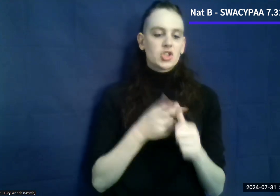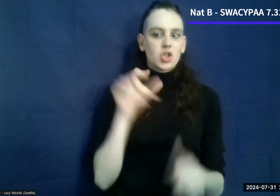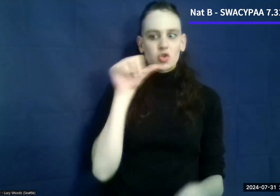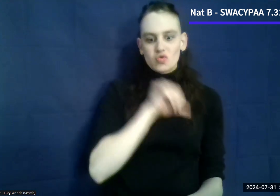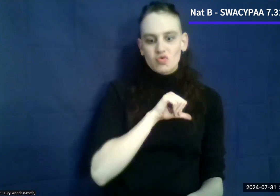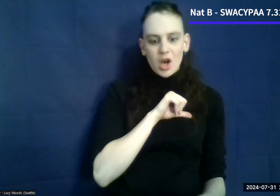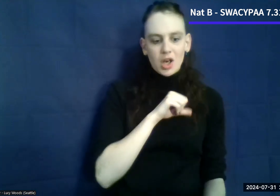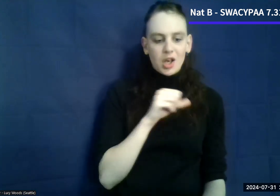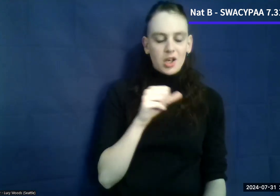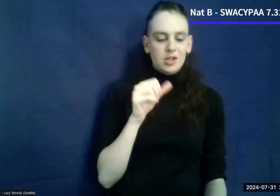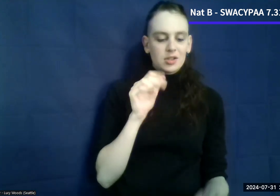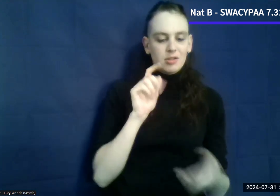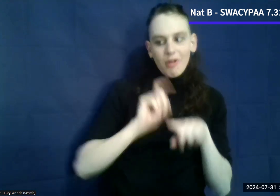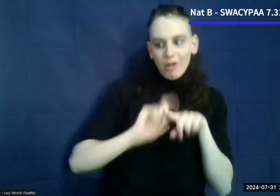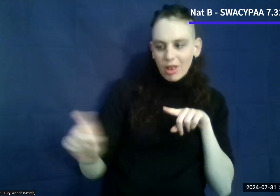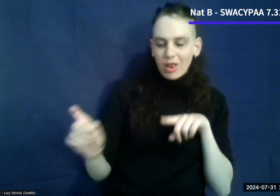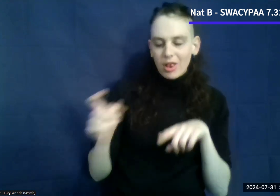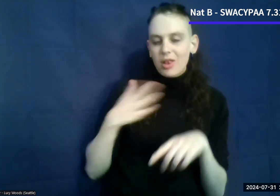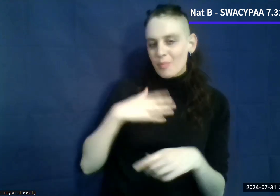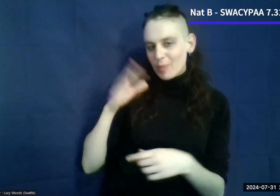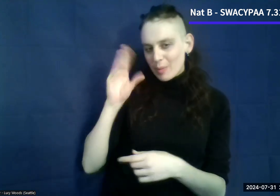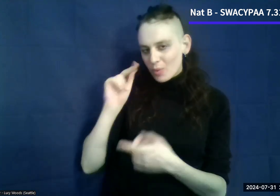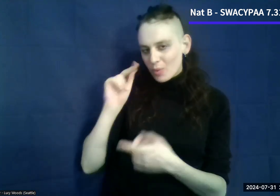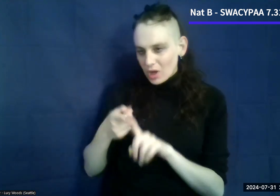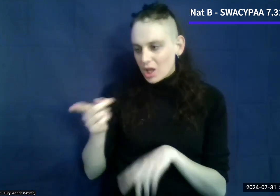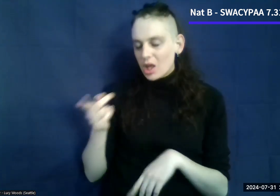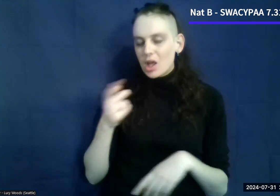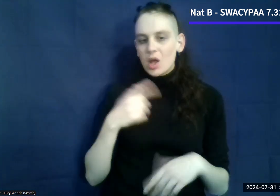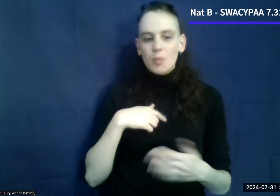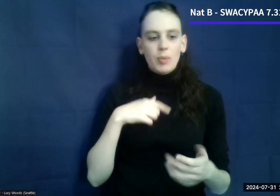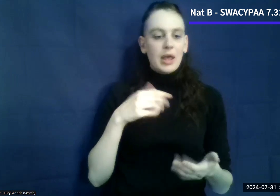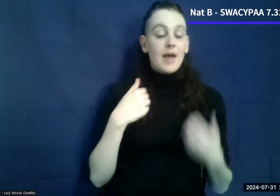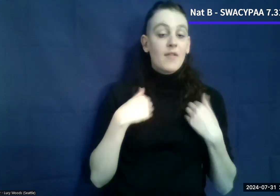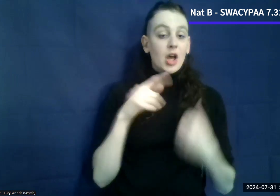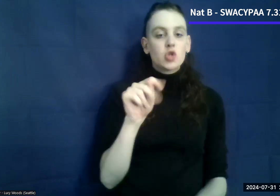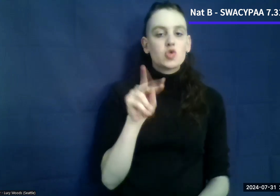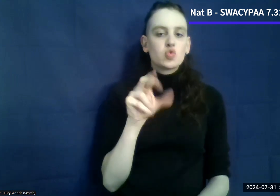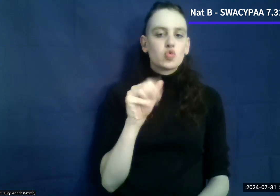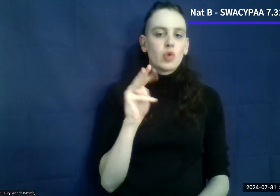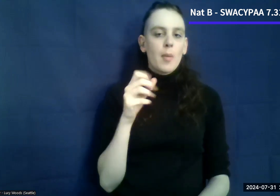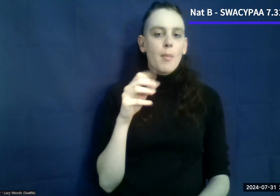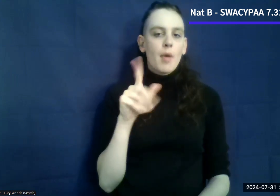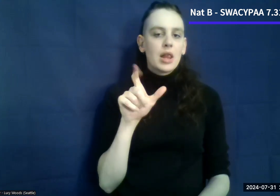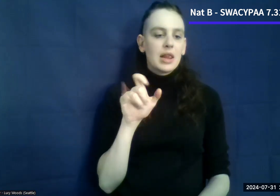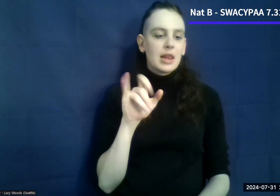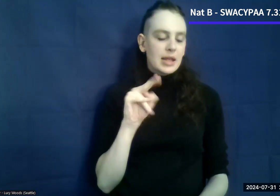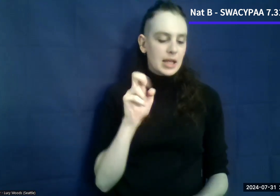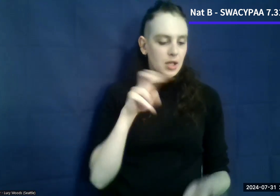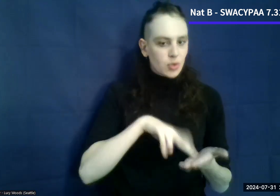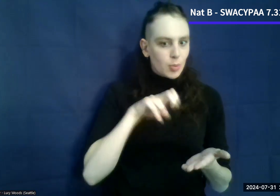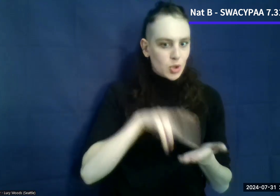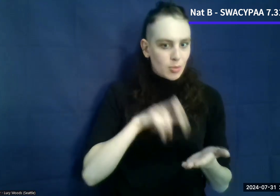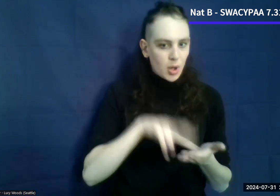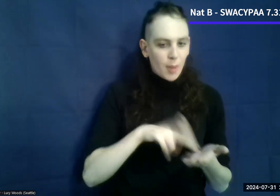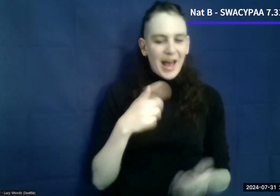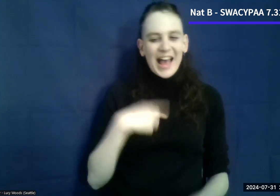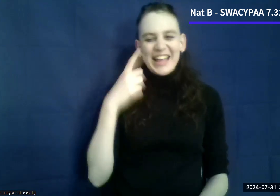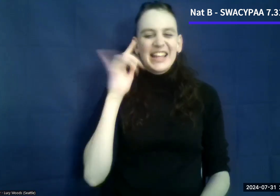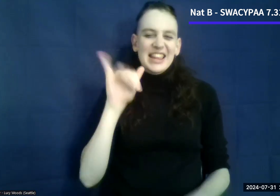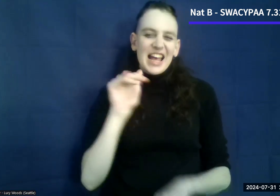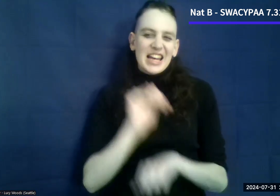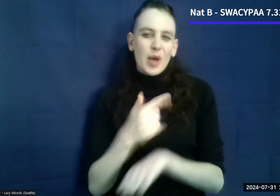and then I jumped on a trampoline and I don't think I drunk drove that night.